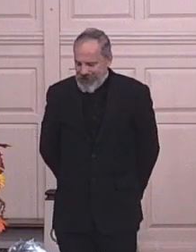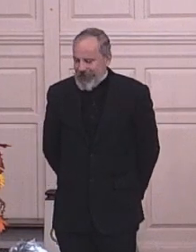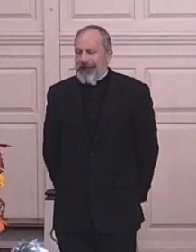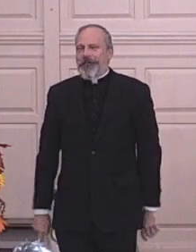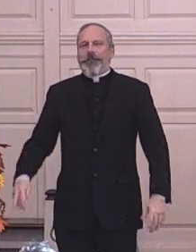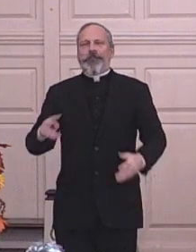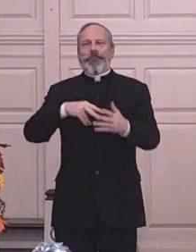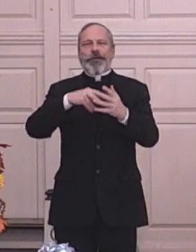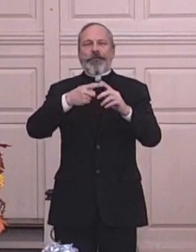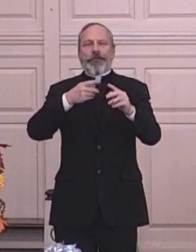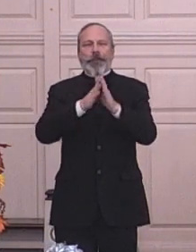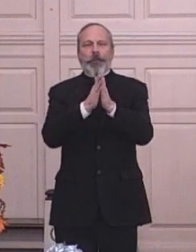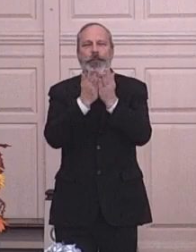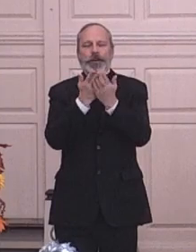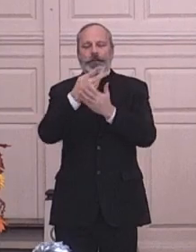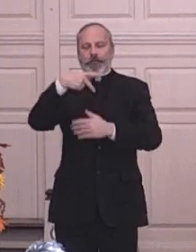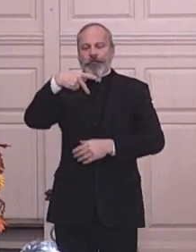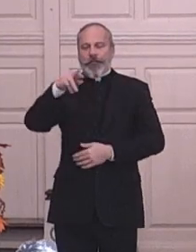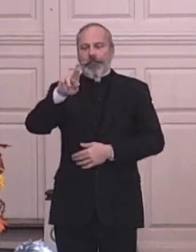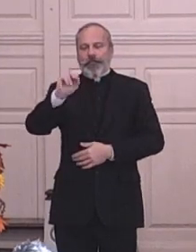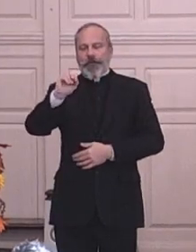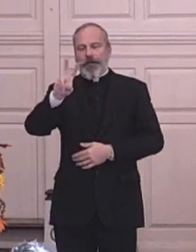A reading from the book of Proverbs.